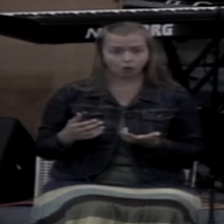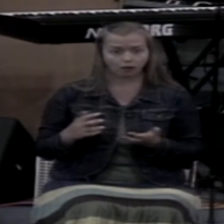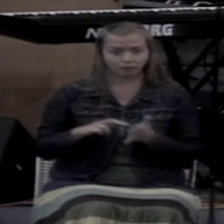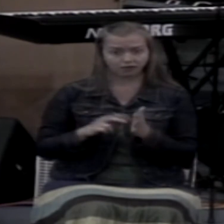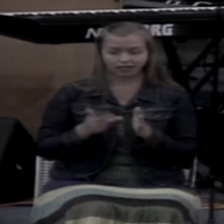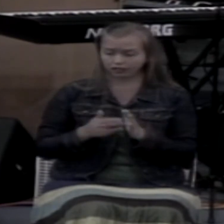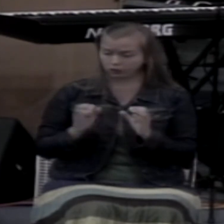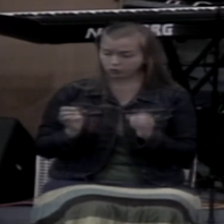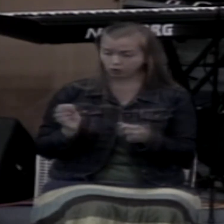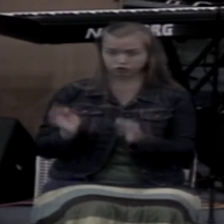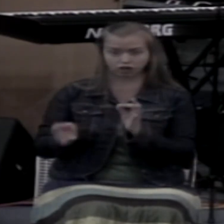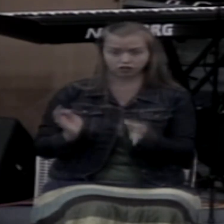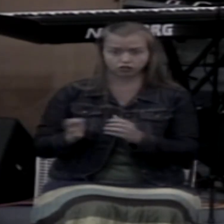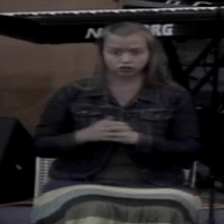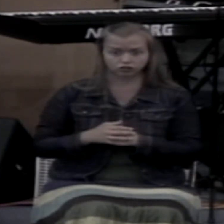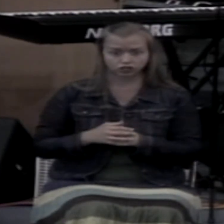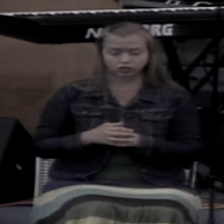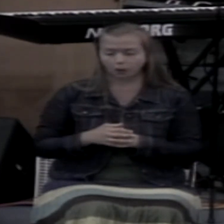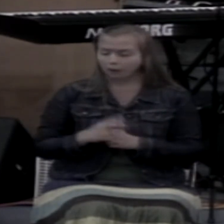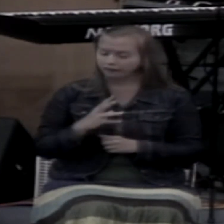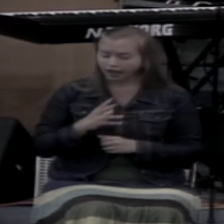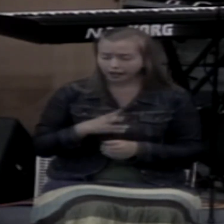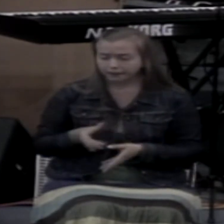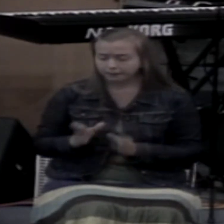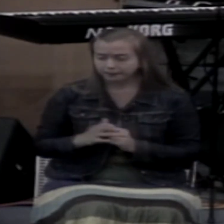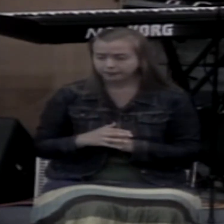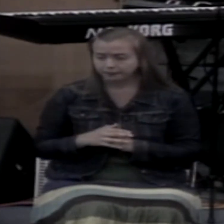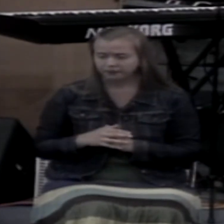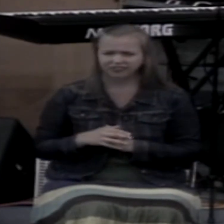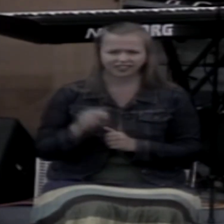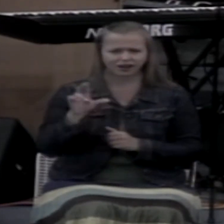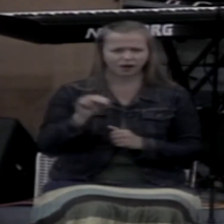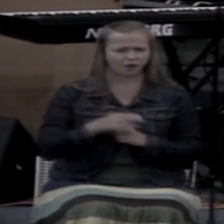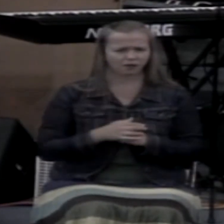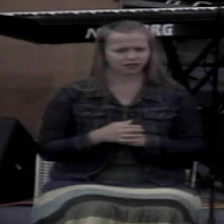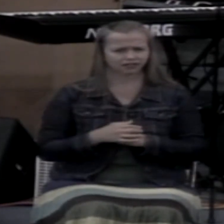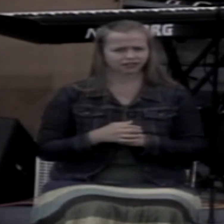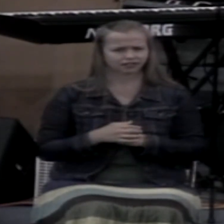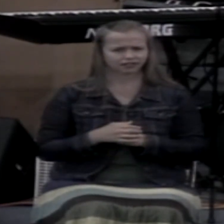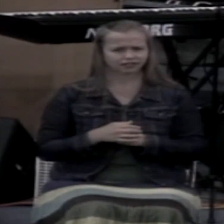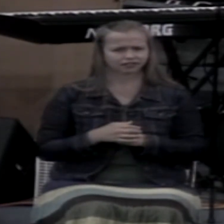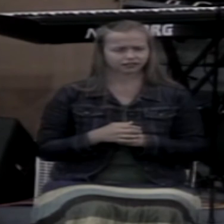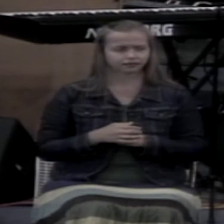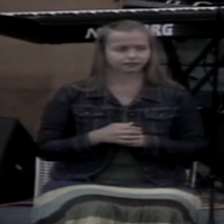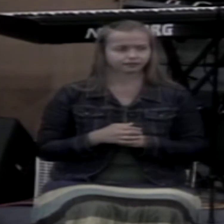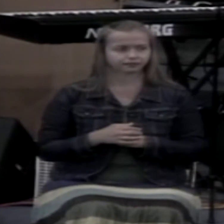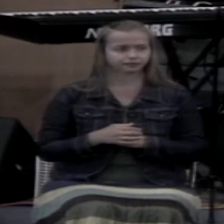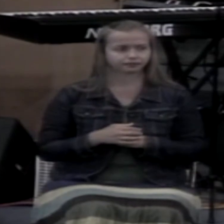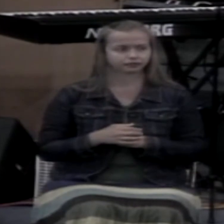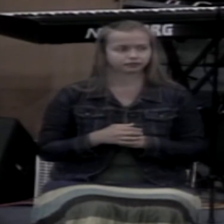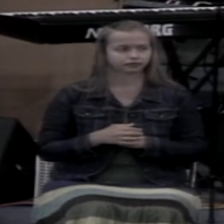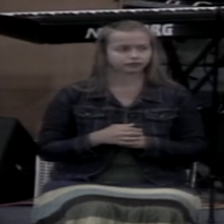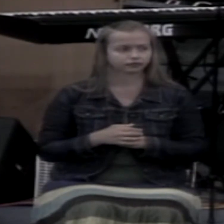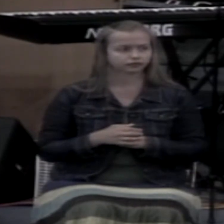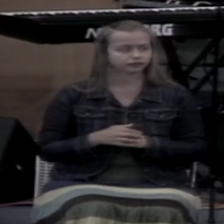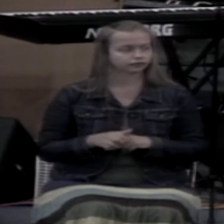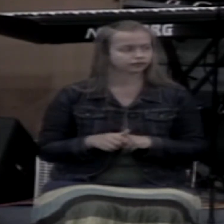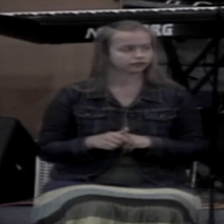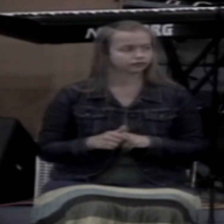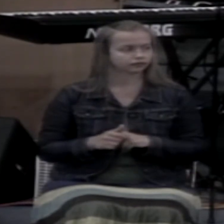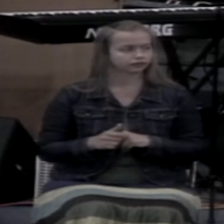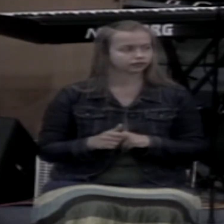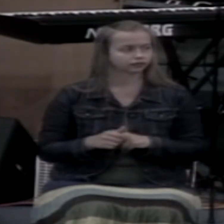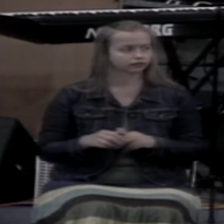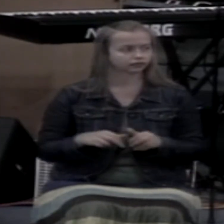we're going to drop that aspect of the chain of command. We're going to go to where everybody's on equal ground. I'm talking about, we're not talking about the leadership